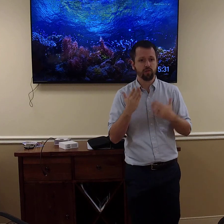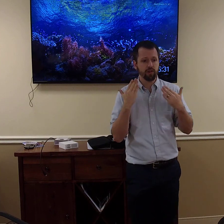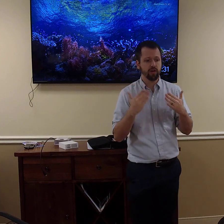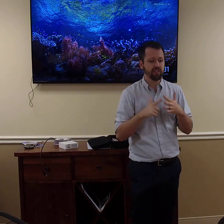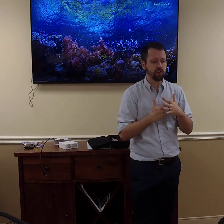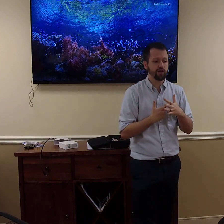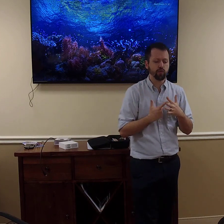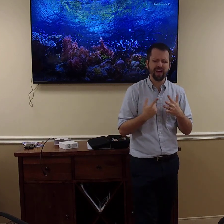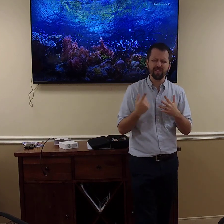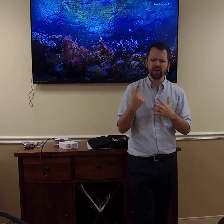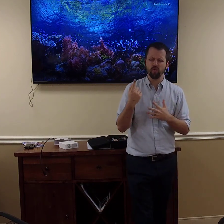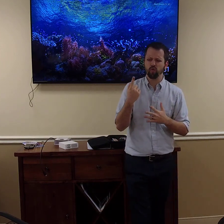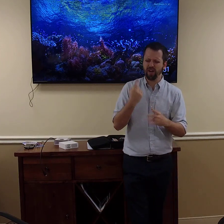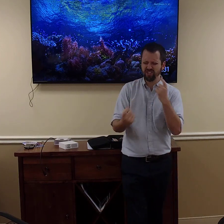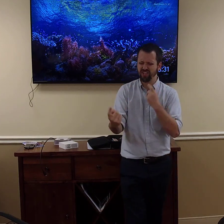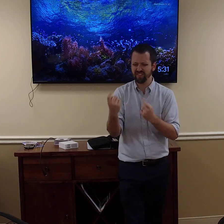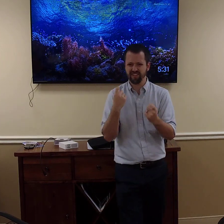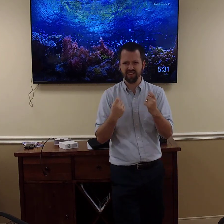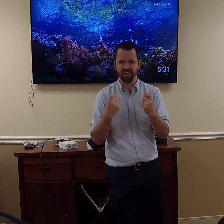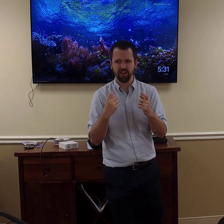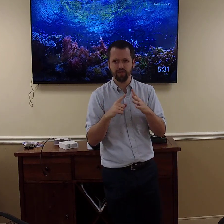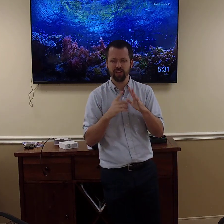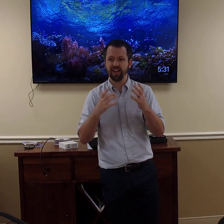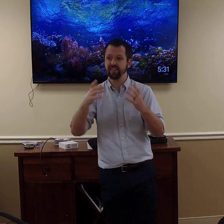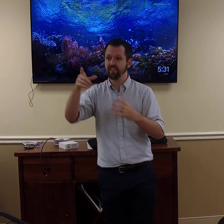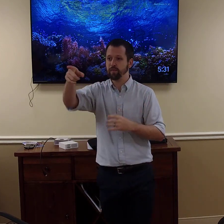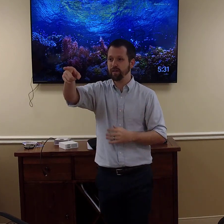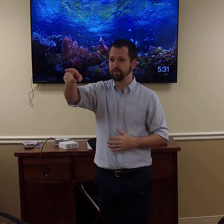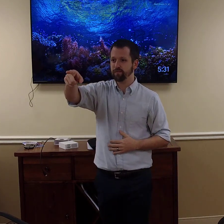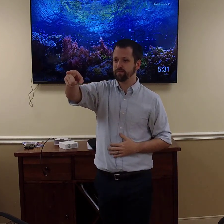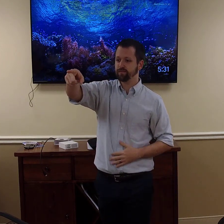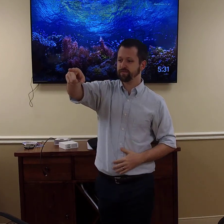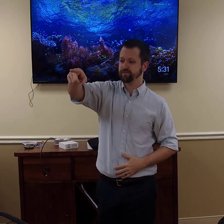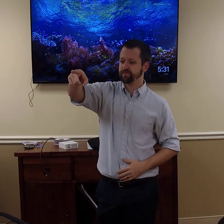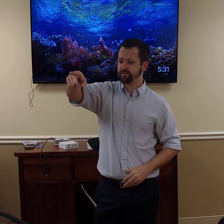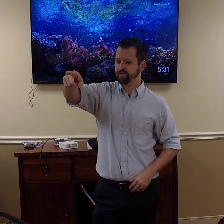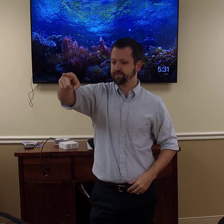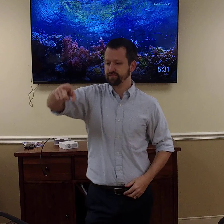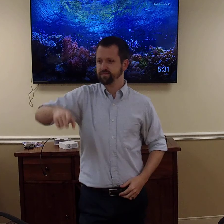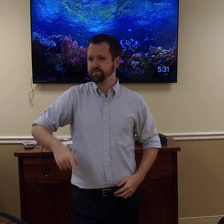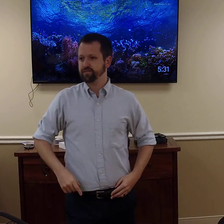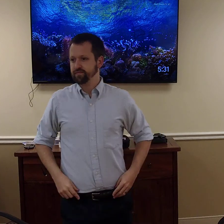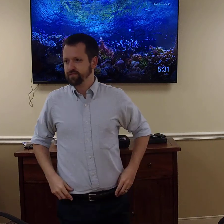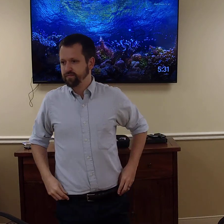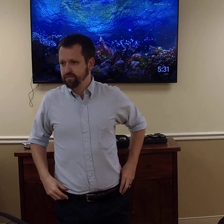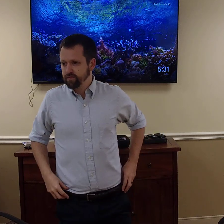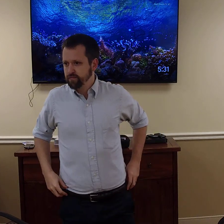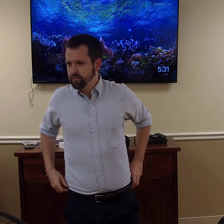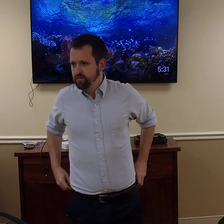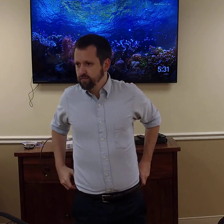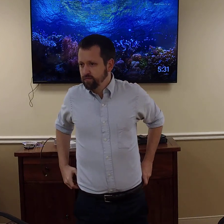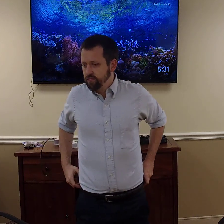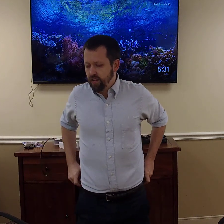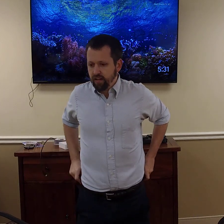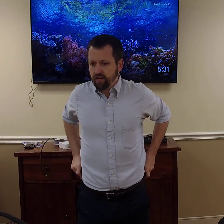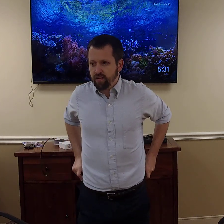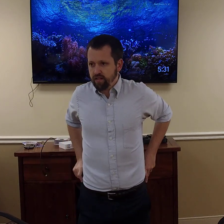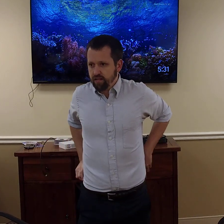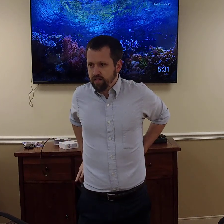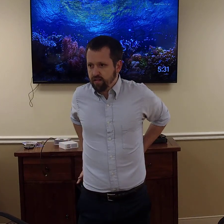want to go ahead and start off. Do we have any questions to kick off the class? Yes, ma'am. So the page 48, it's the numbered time page.